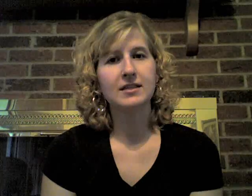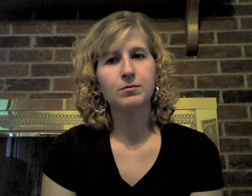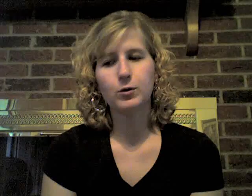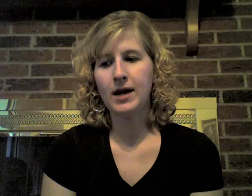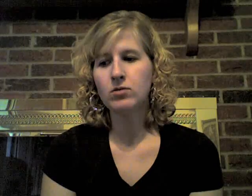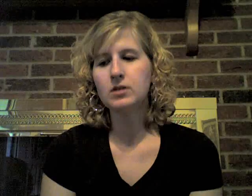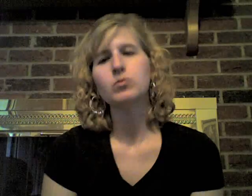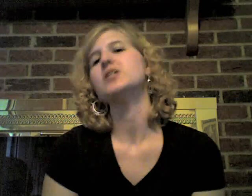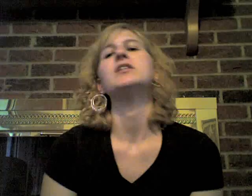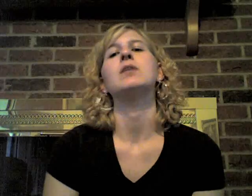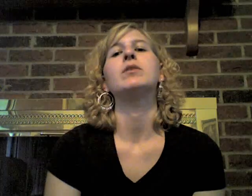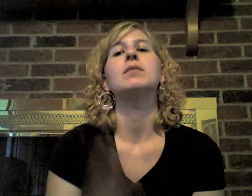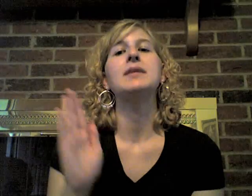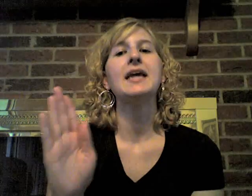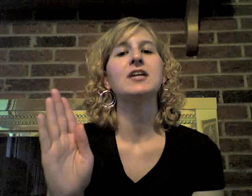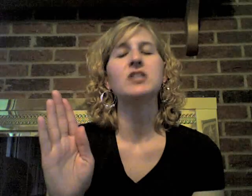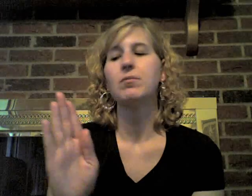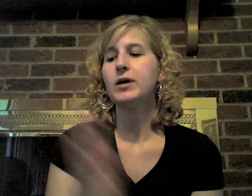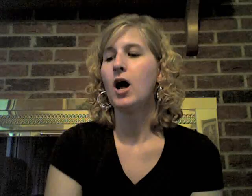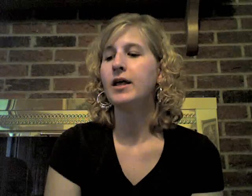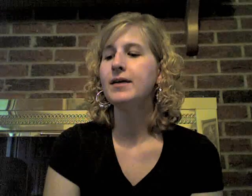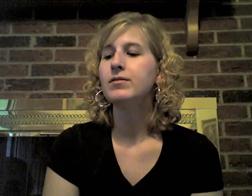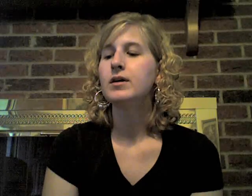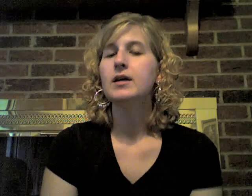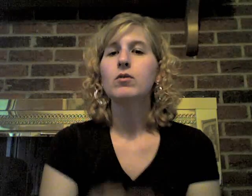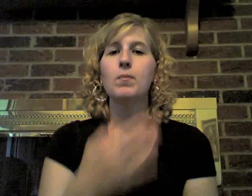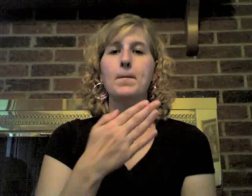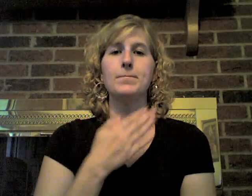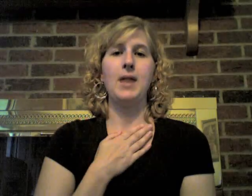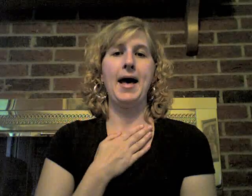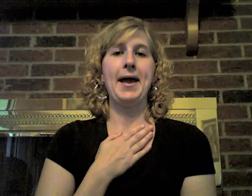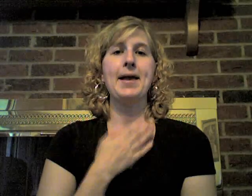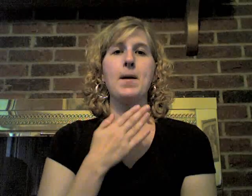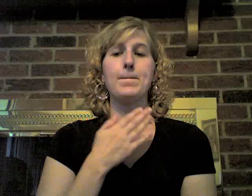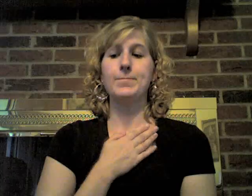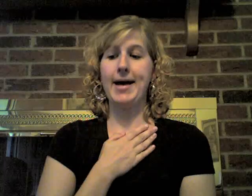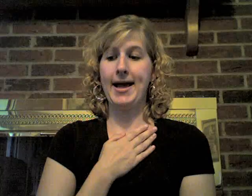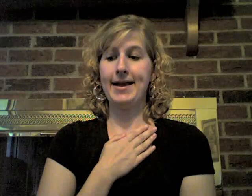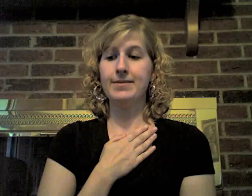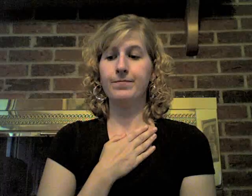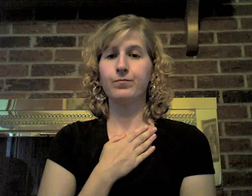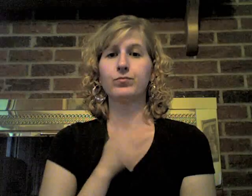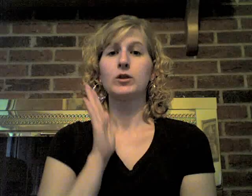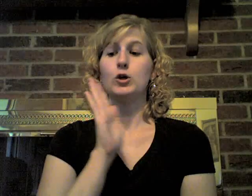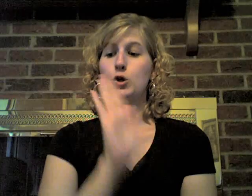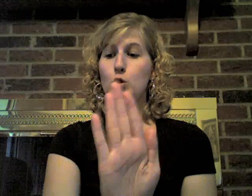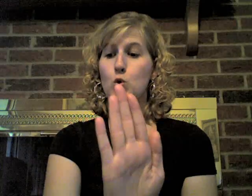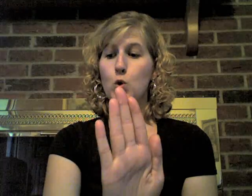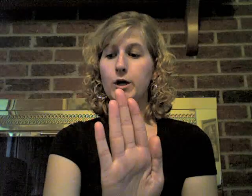possessive pronouns, which are done with the B hand shape, we call it. My, mine,